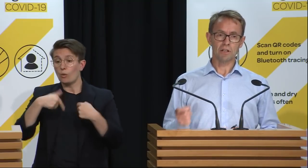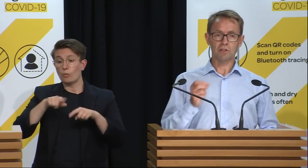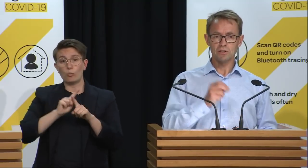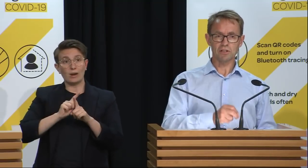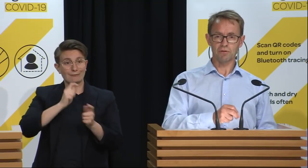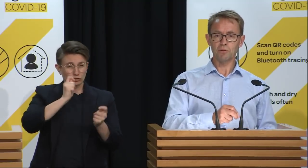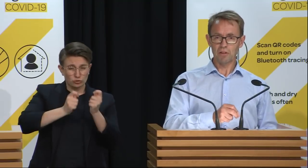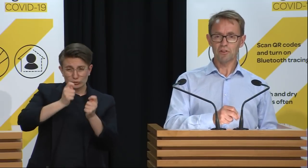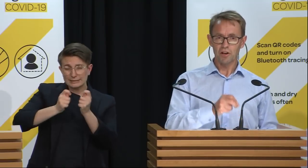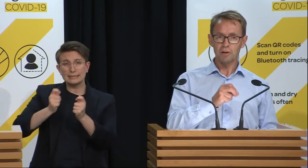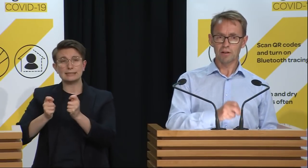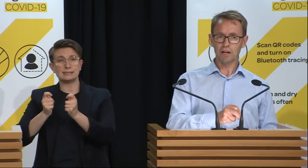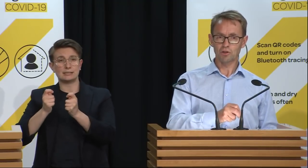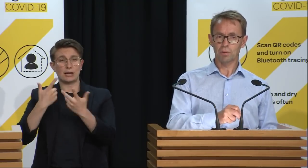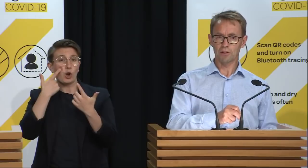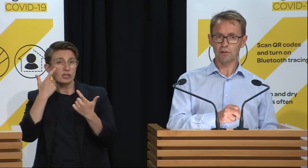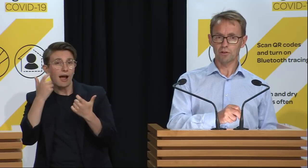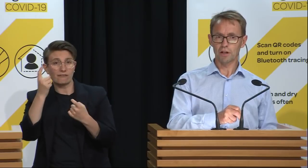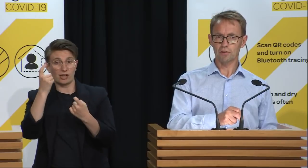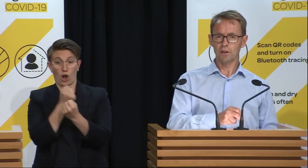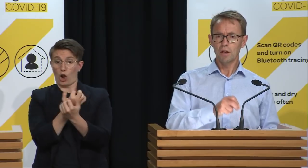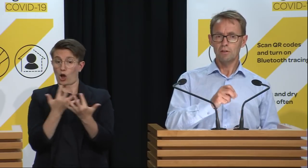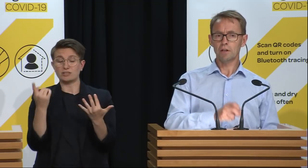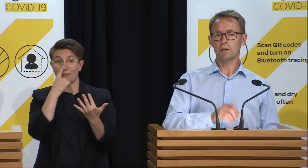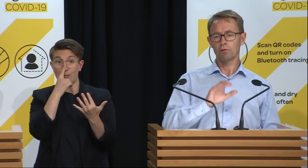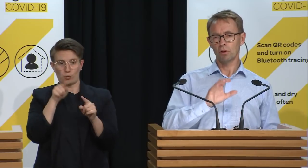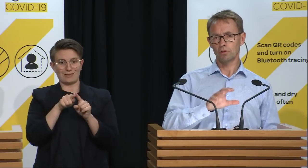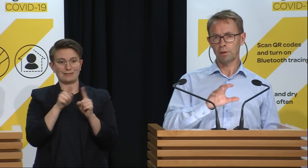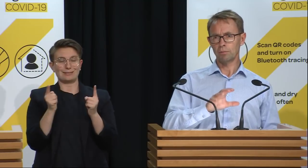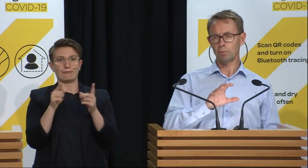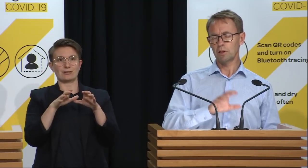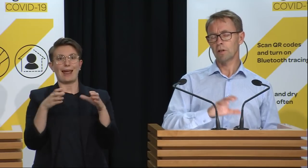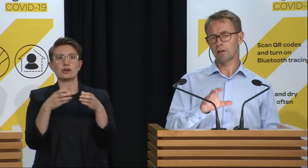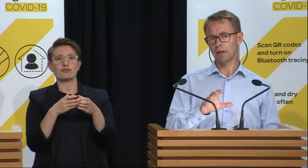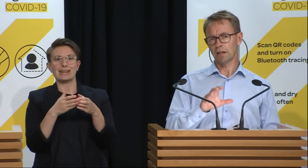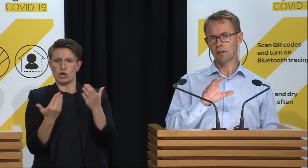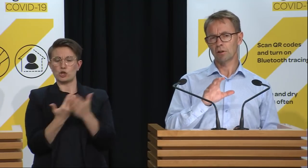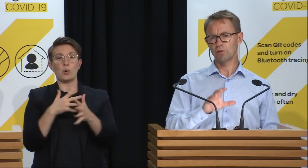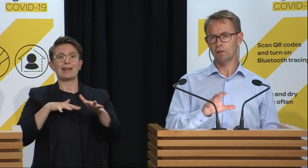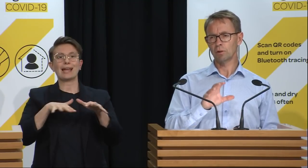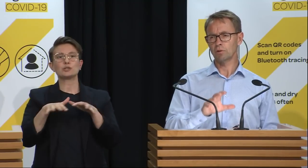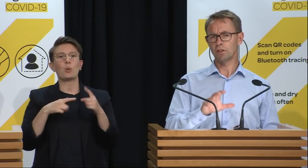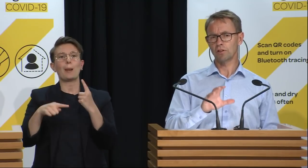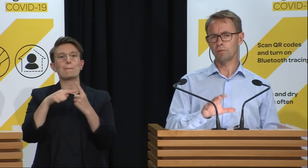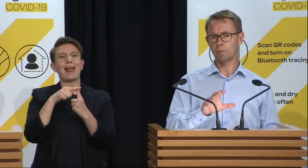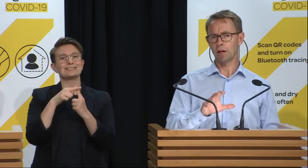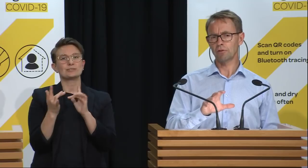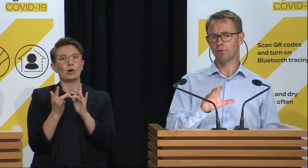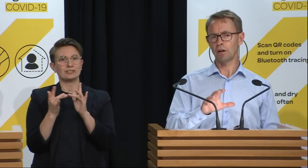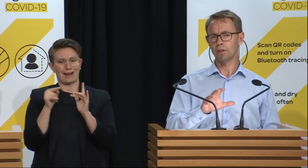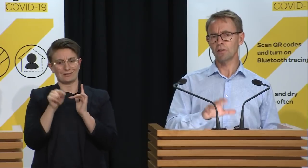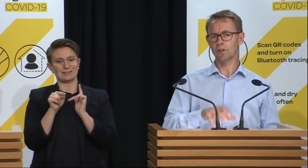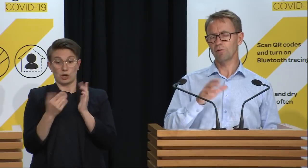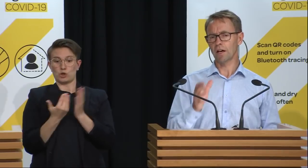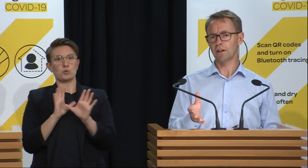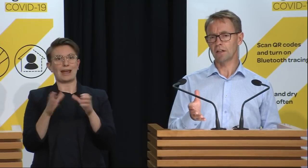that didn't even exist a few months ago, our casual plus contacts. Then those people that we created that category and said we will test these people after